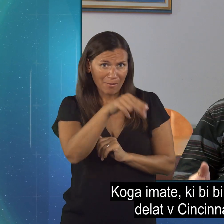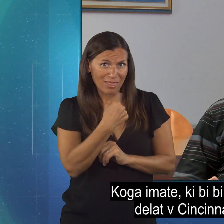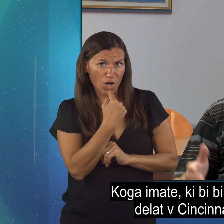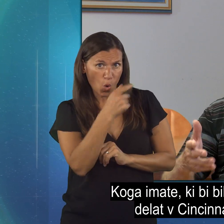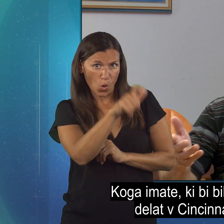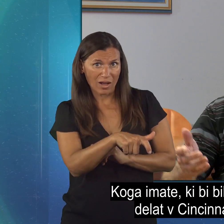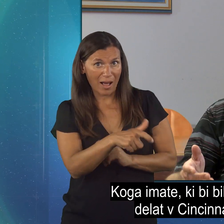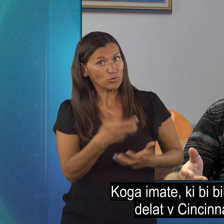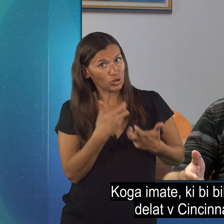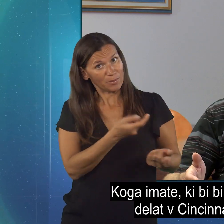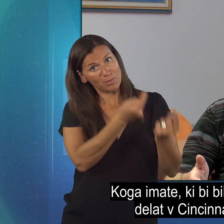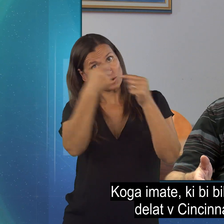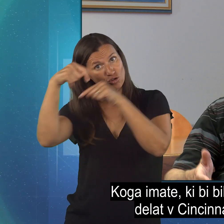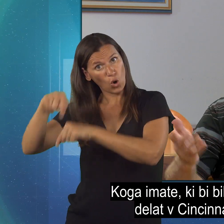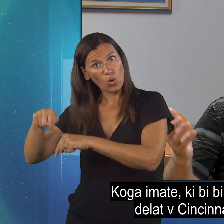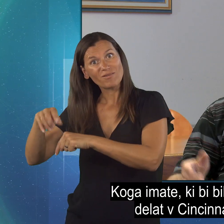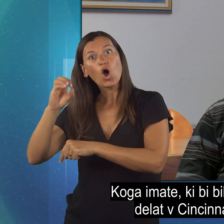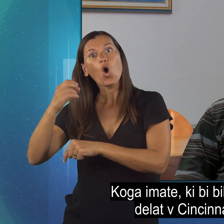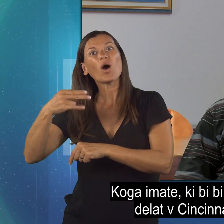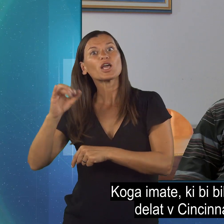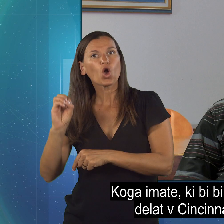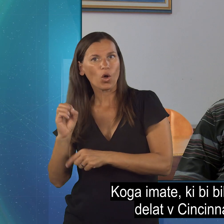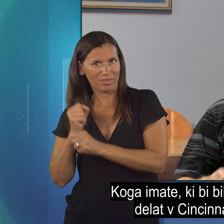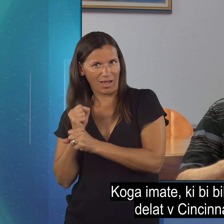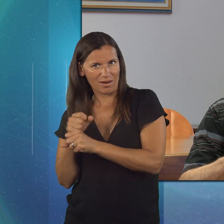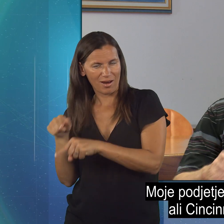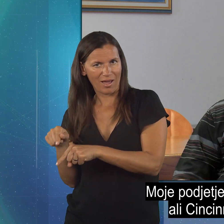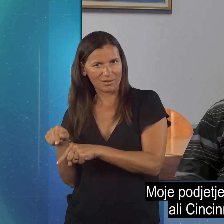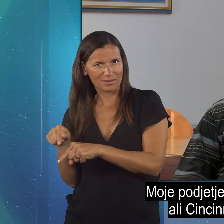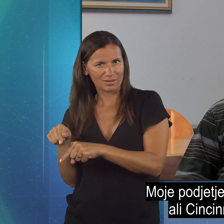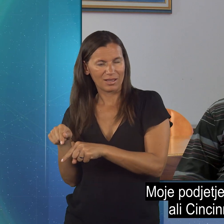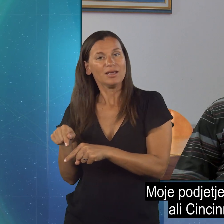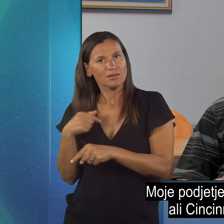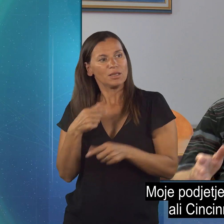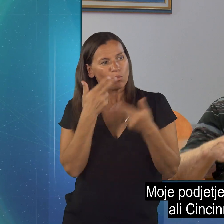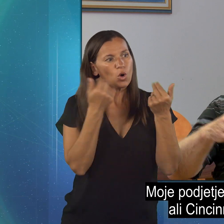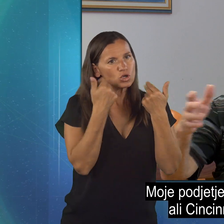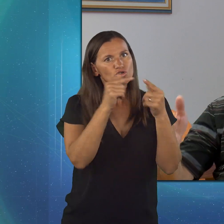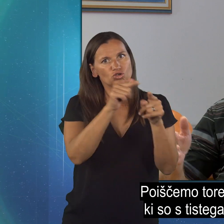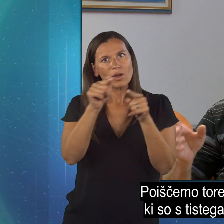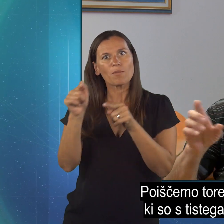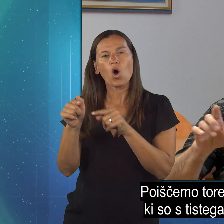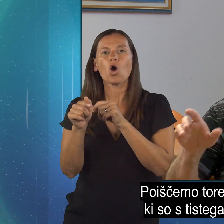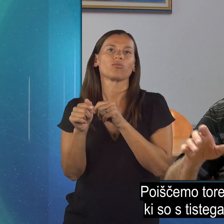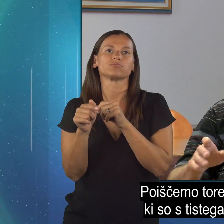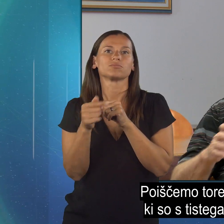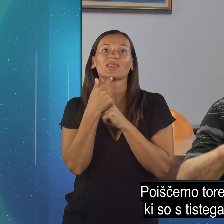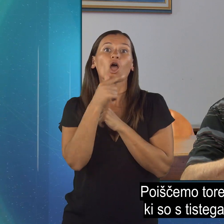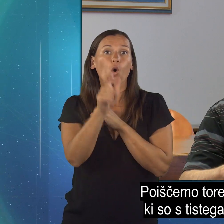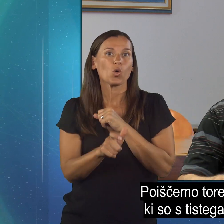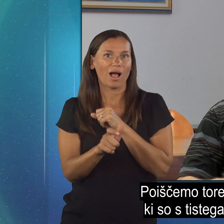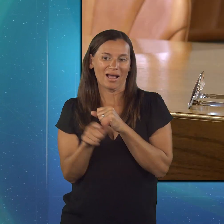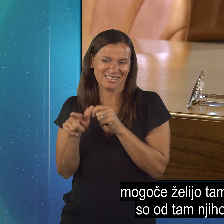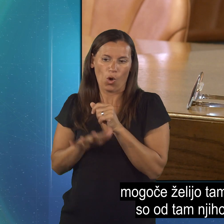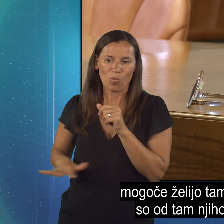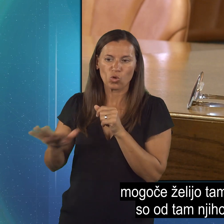be willing to come to Cincinnati, Ohio to work? My company is in Cincinnati. So we find students who are from that area. Maybe they want